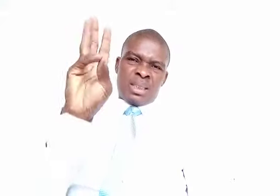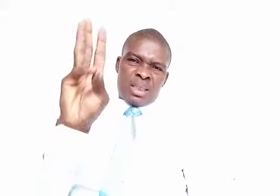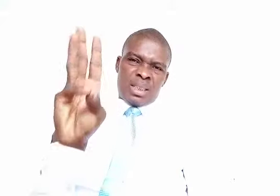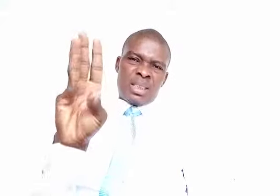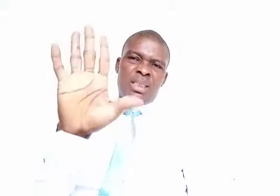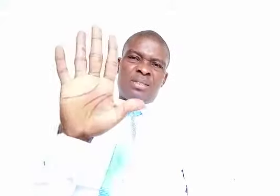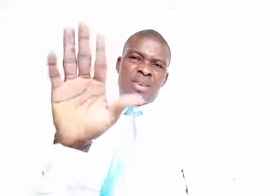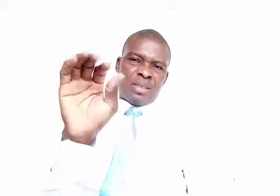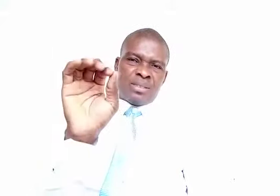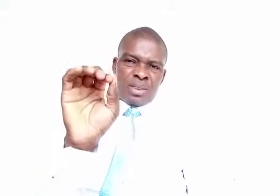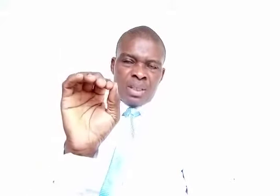6789 0650 reads